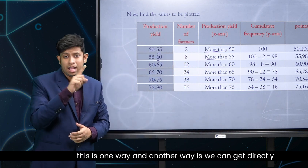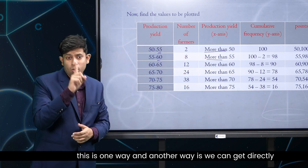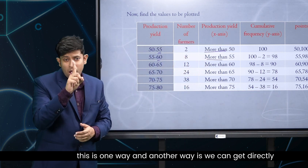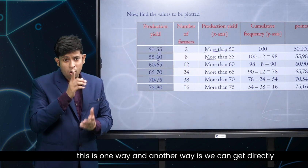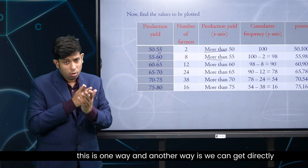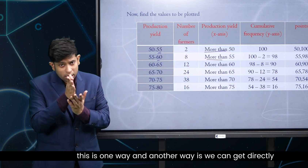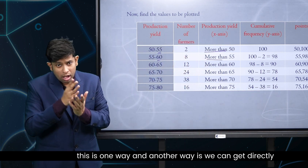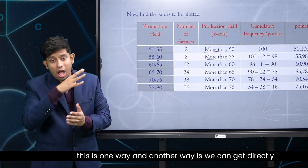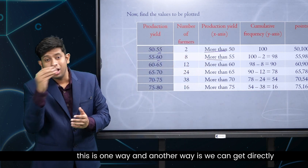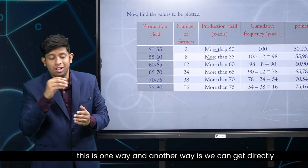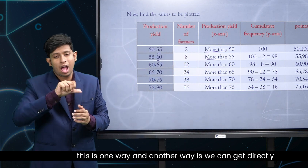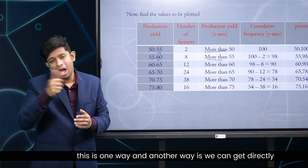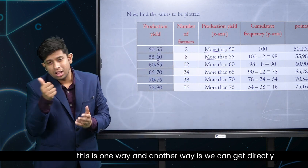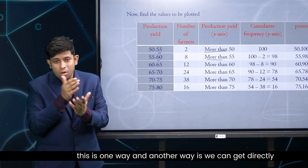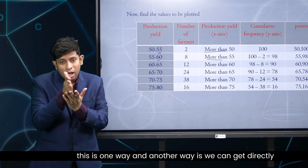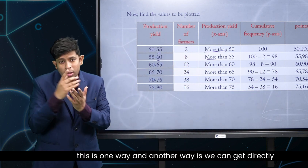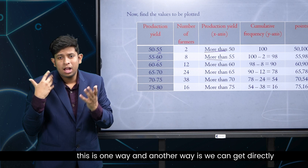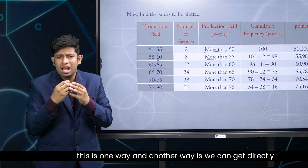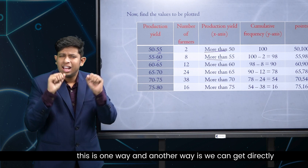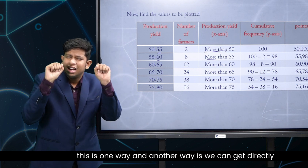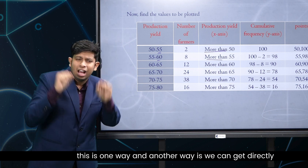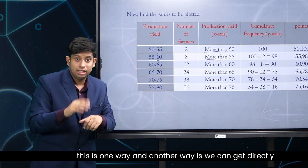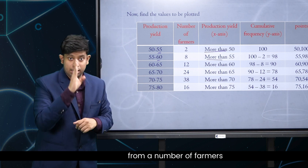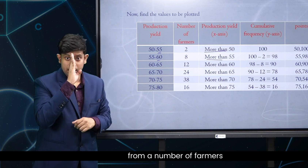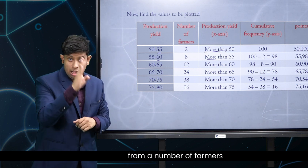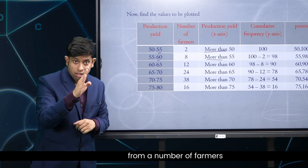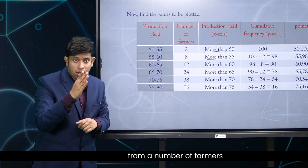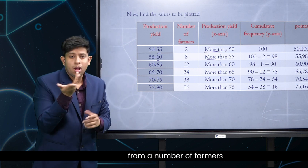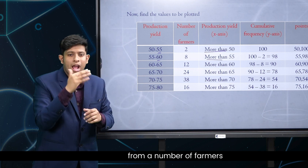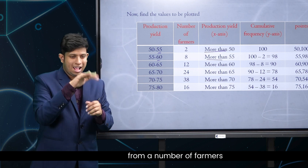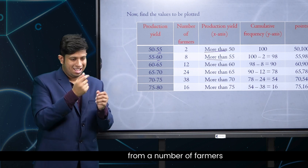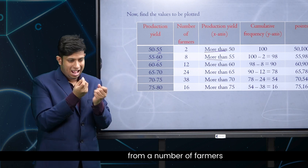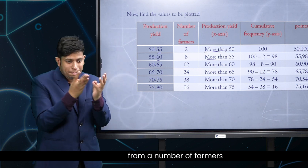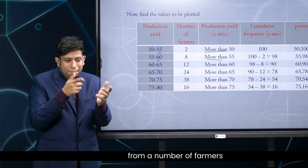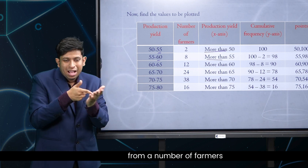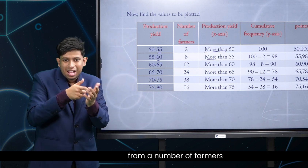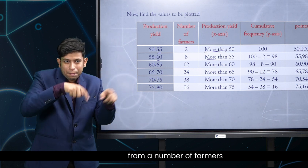This is one way, and another way is we can get directly from the number of farmers.